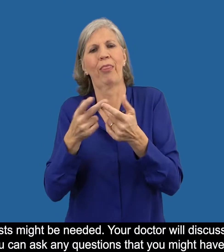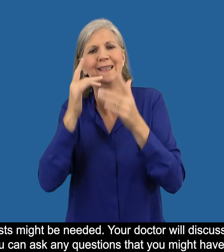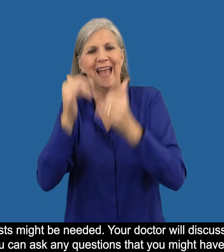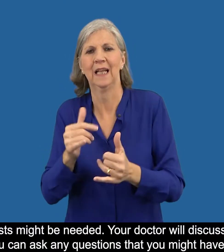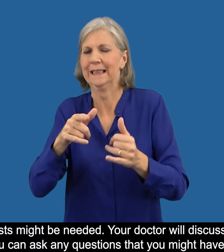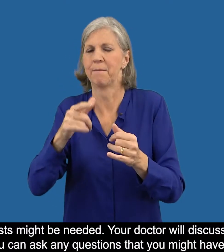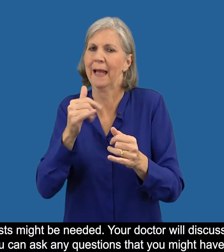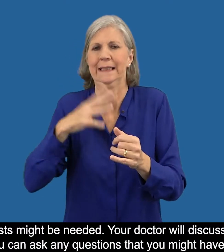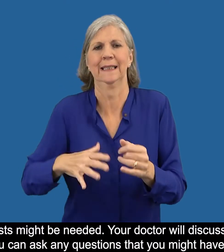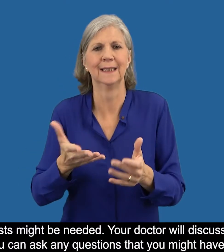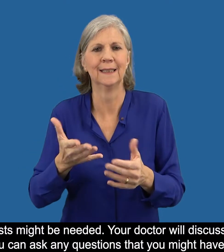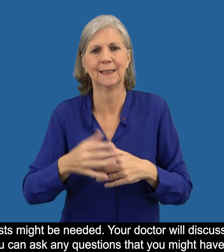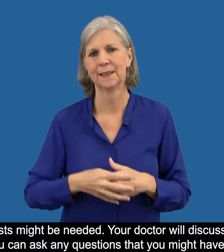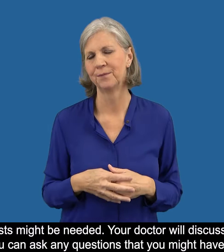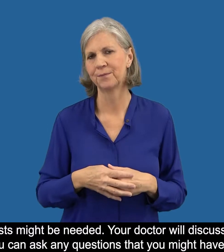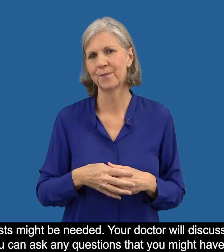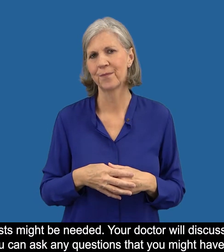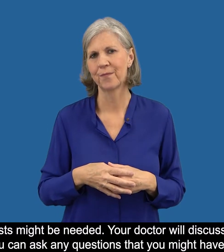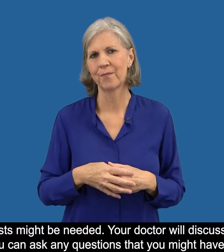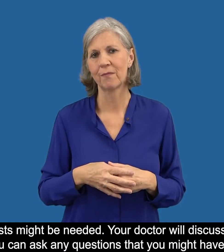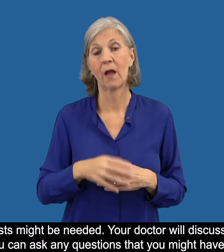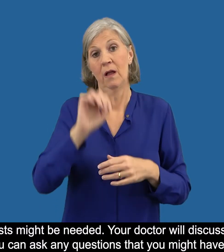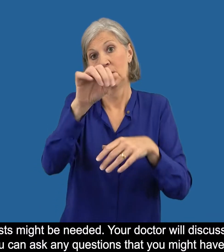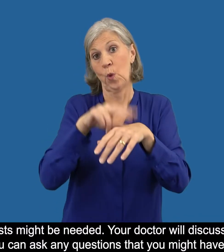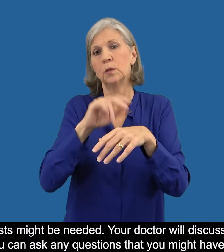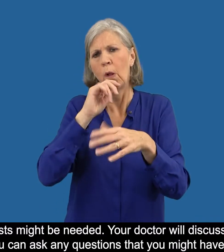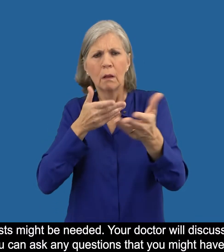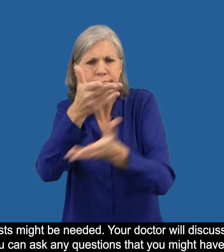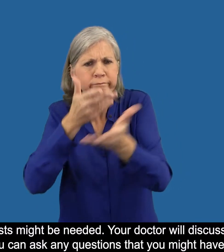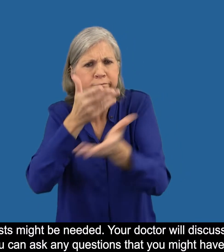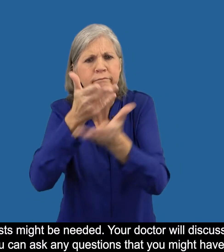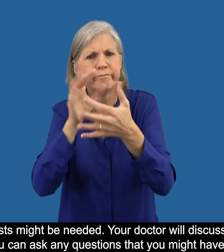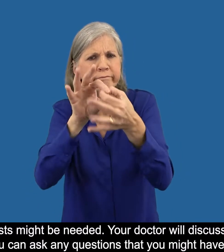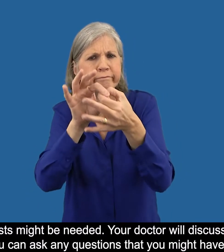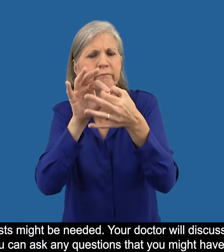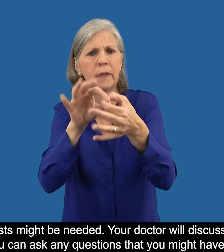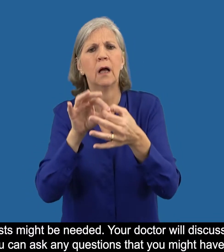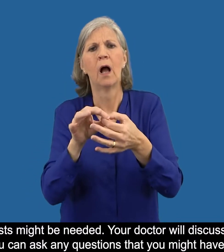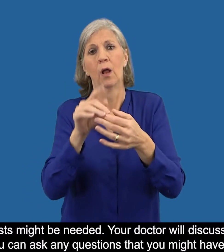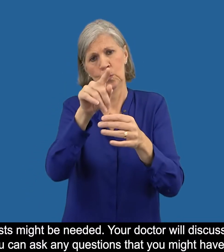Sometimes other tests might be needed. Your doctor will discuss this with you, and you can ask any questions that you